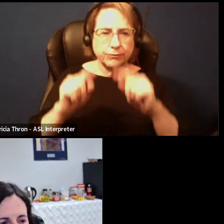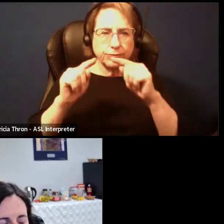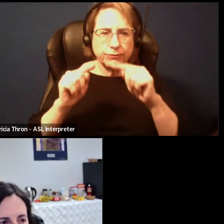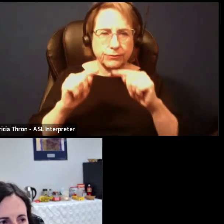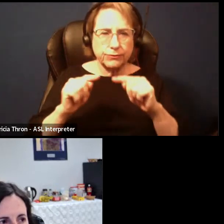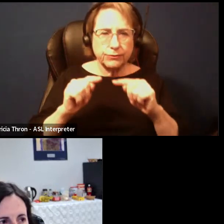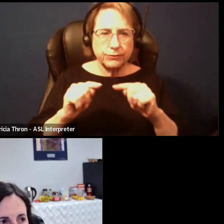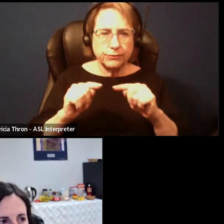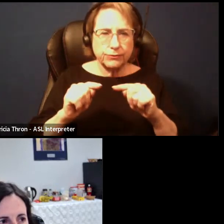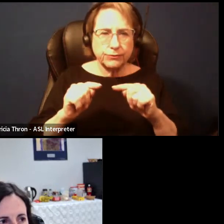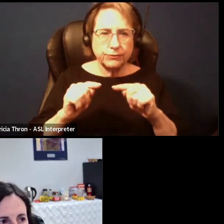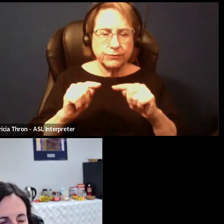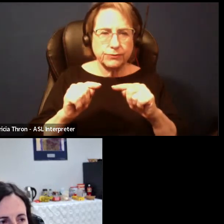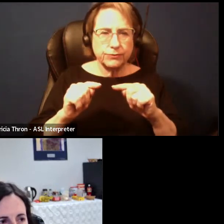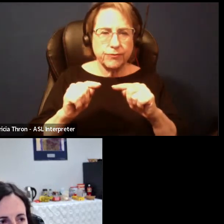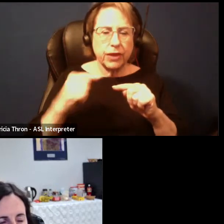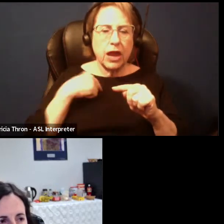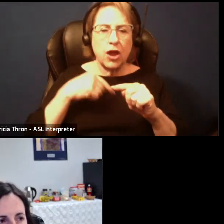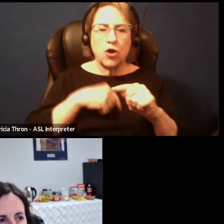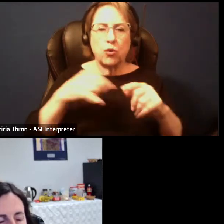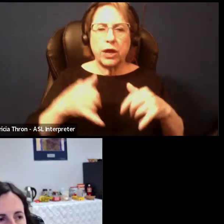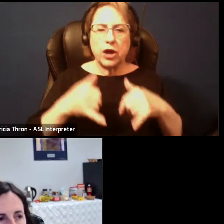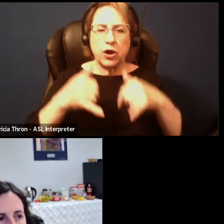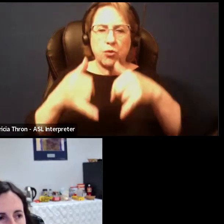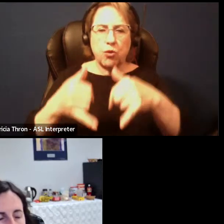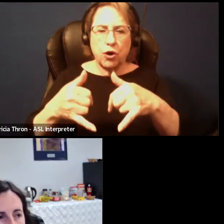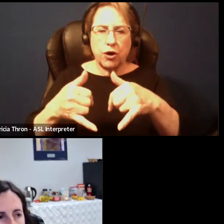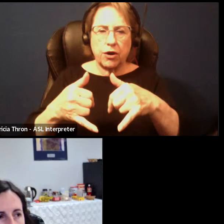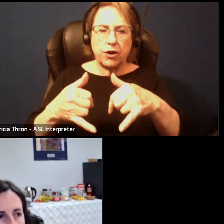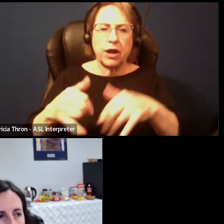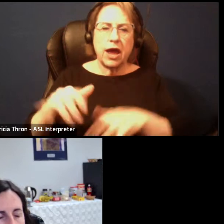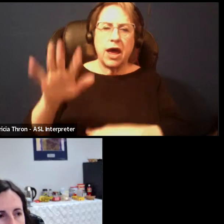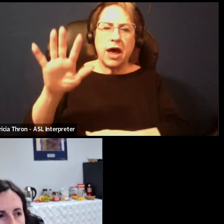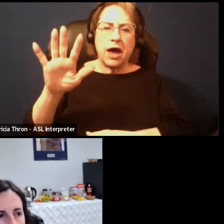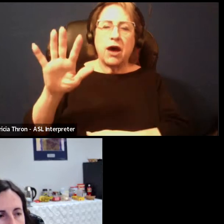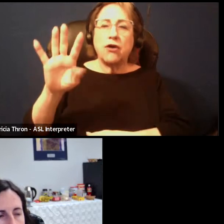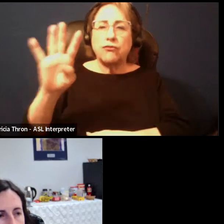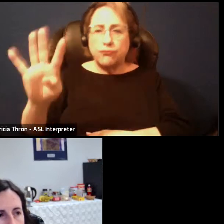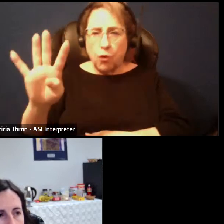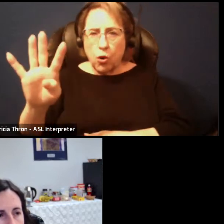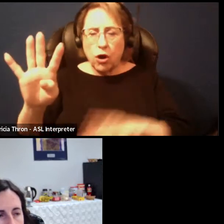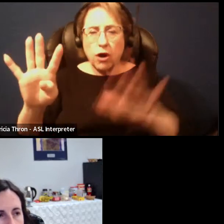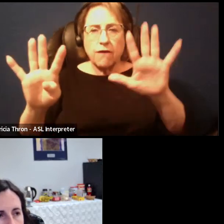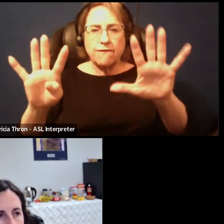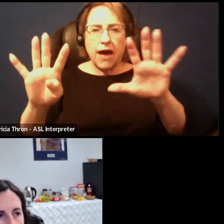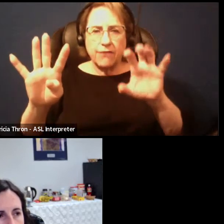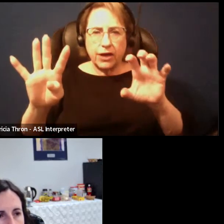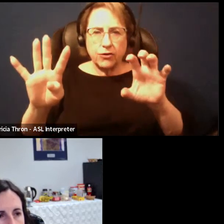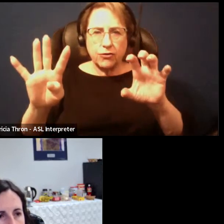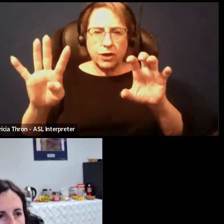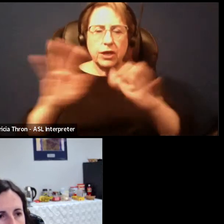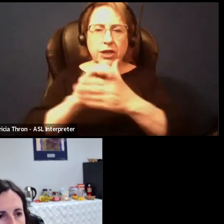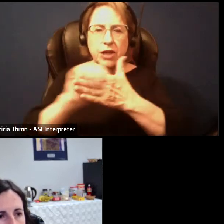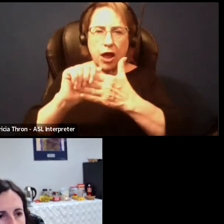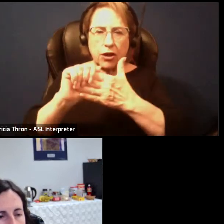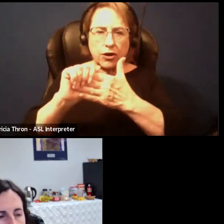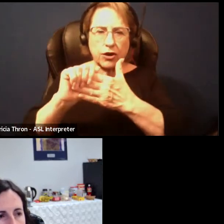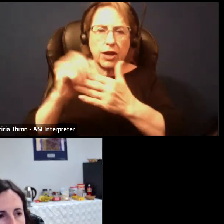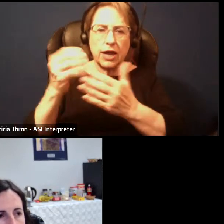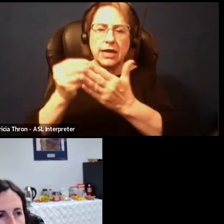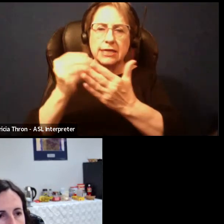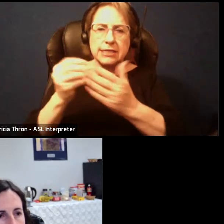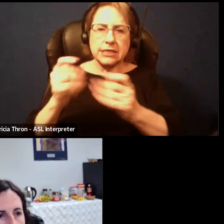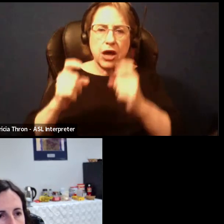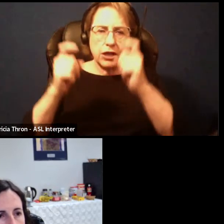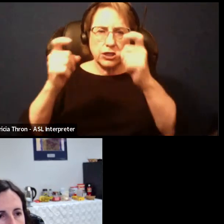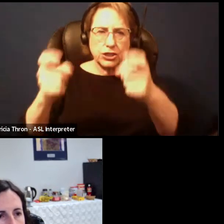We awarded 4 $500 scholarships to classified staff, and I'm hoping we can put the